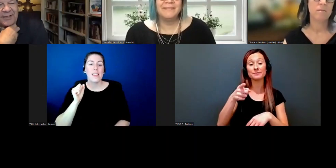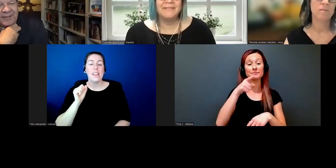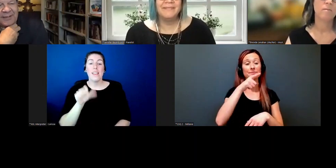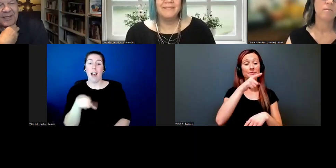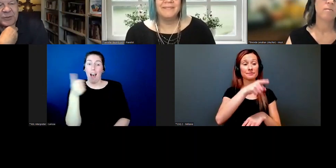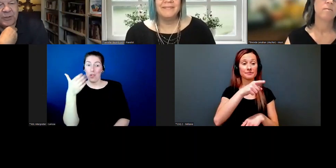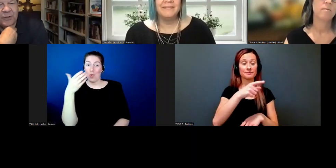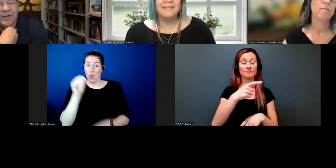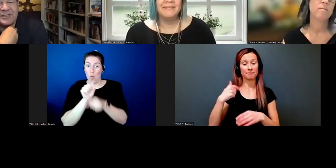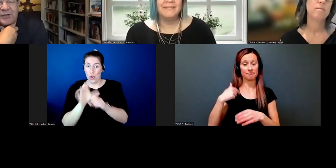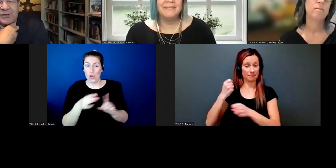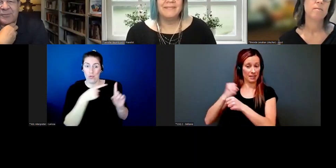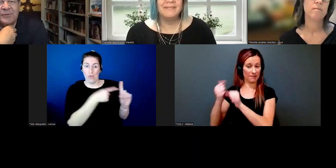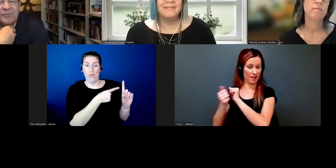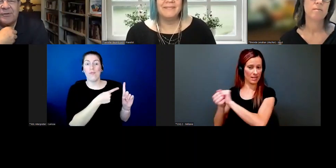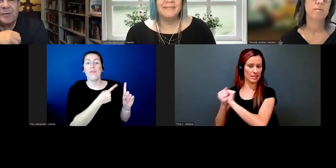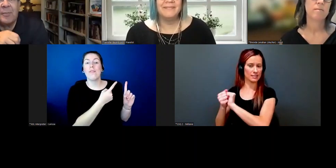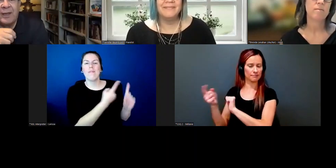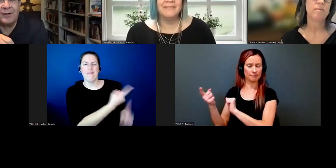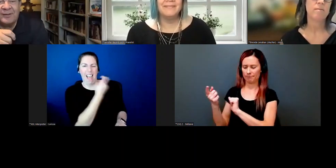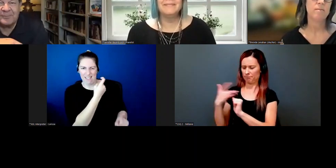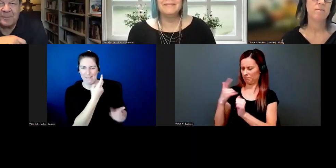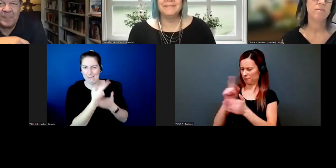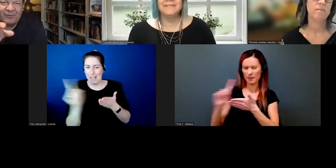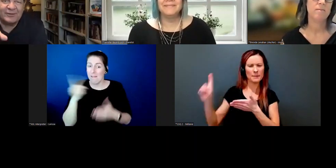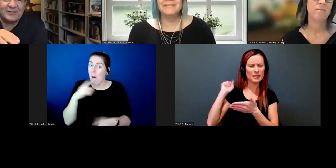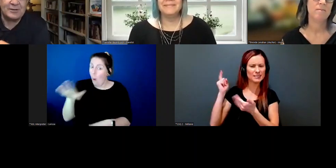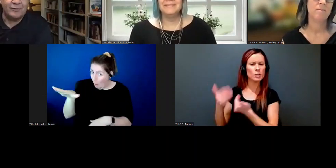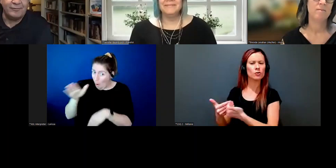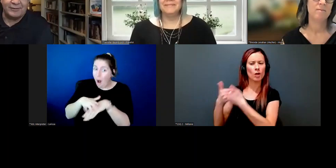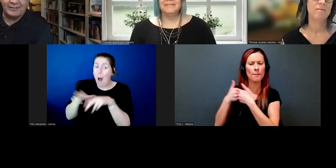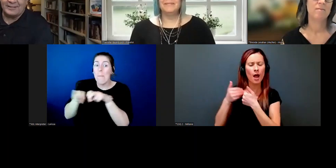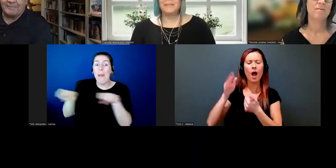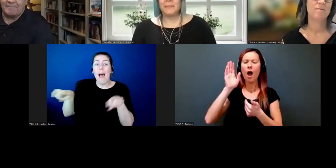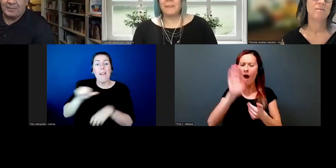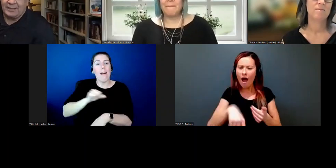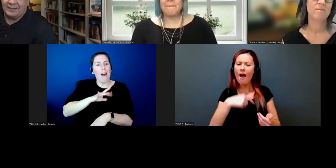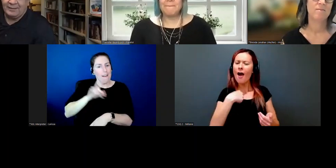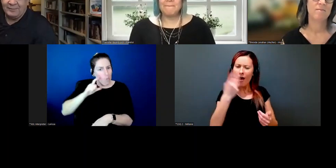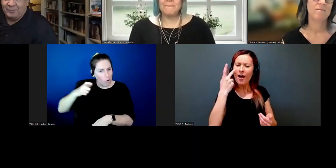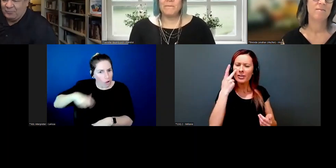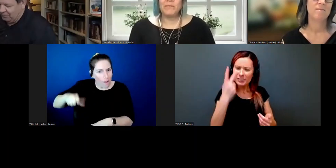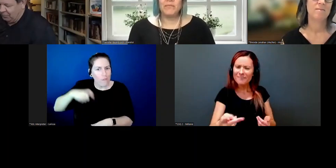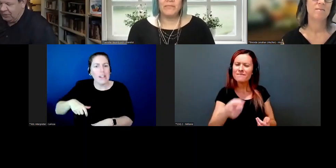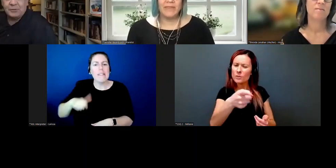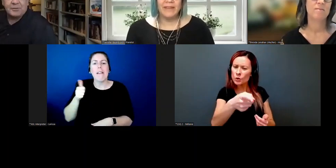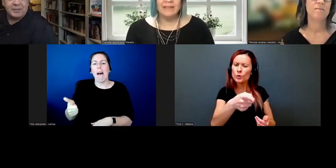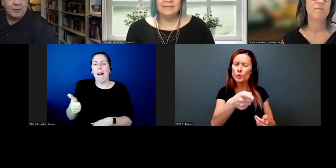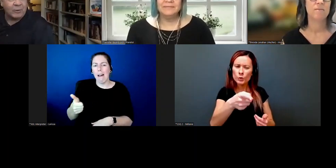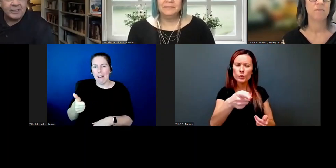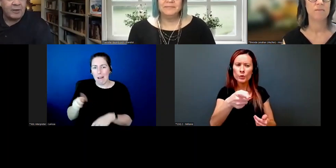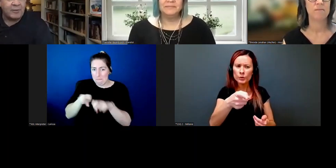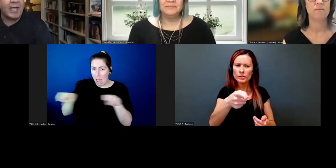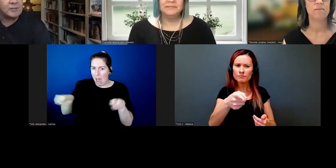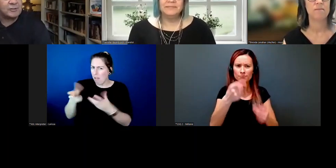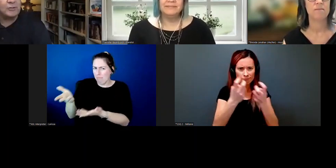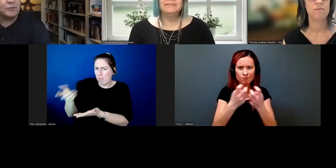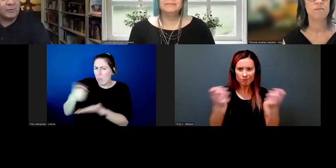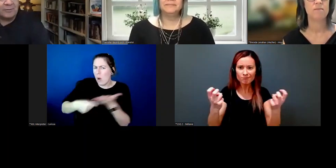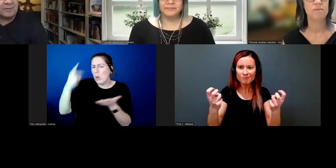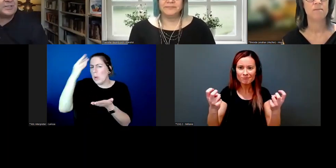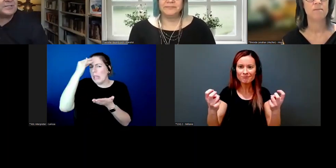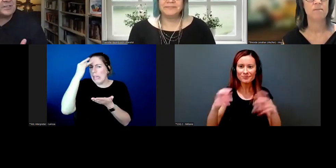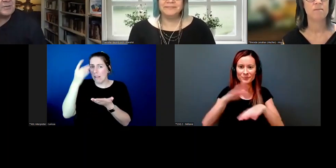me last week, oh, I saw you were on the panel for this conference, and what do you think? What can we actually